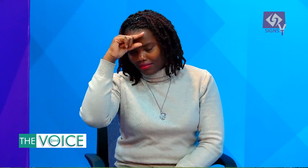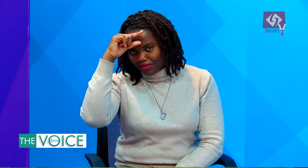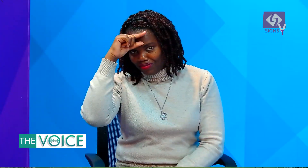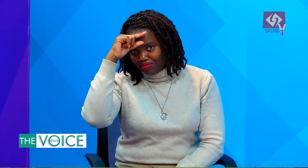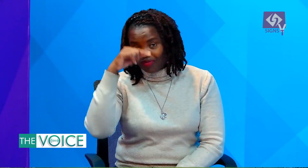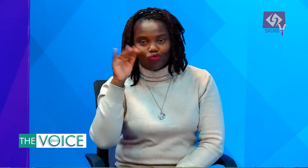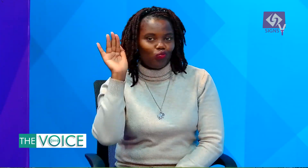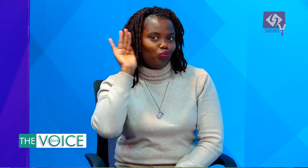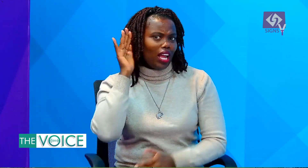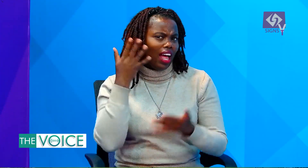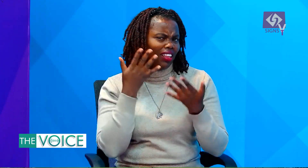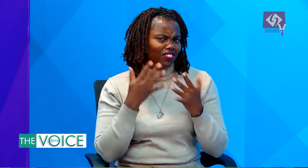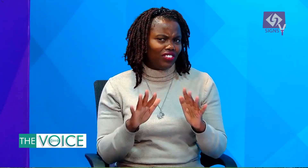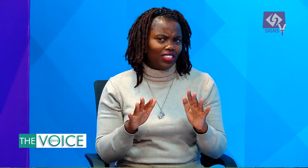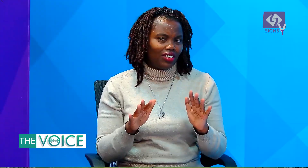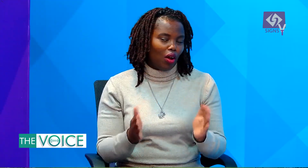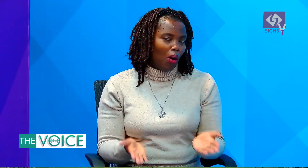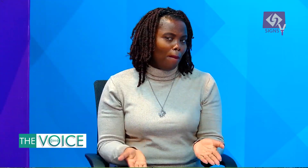it will be difficult for the world to accept them.